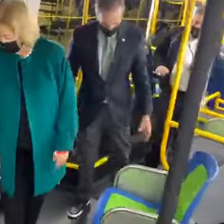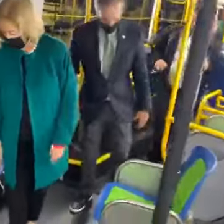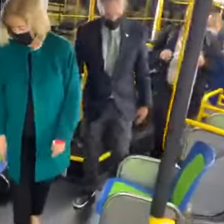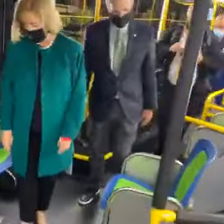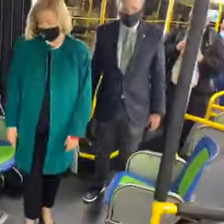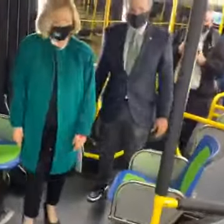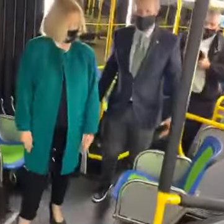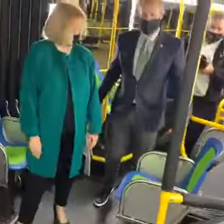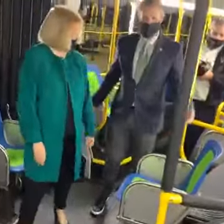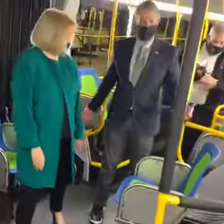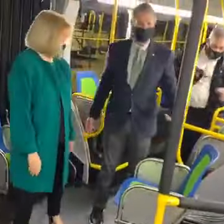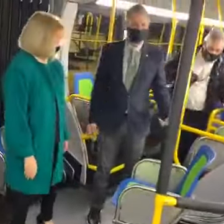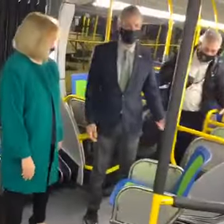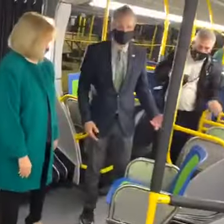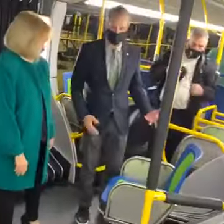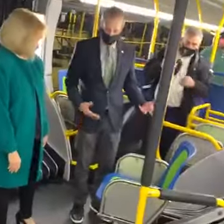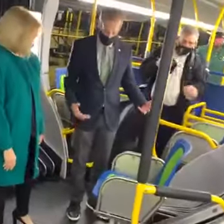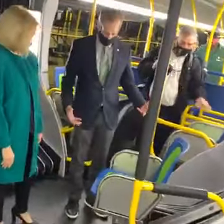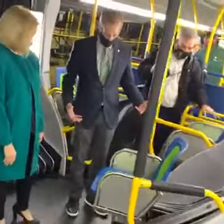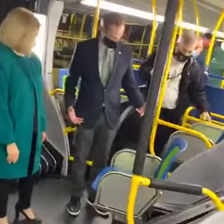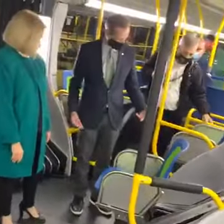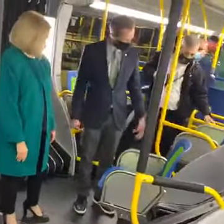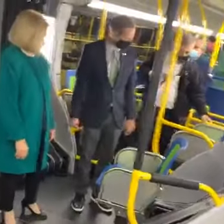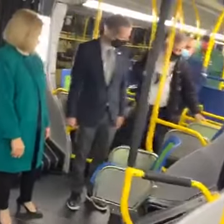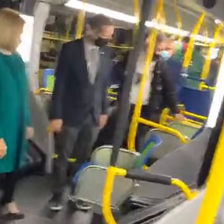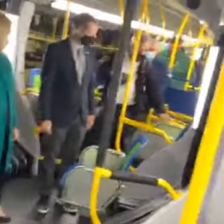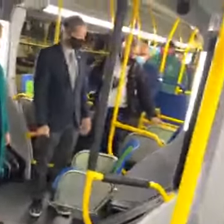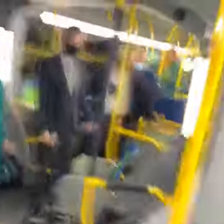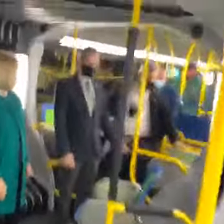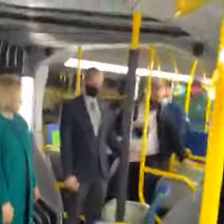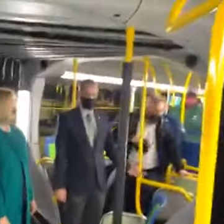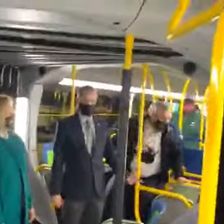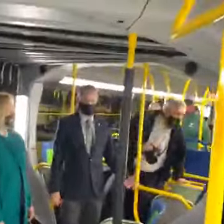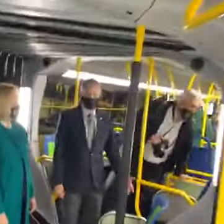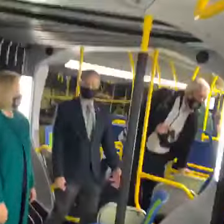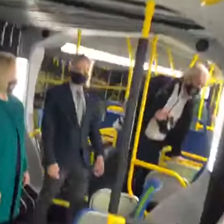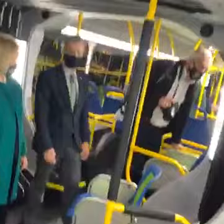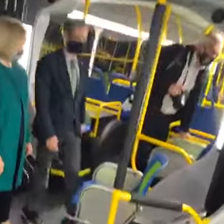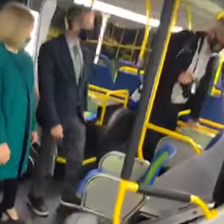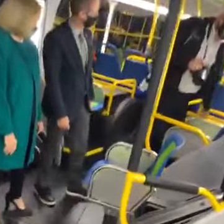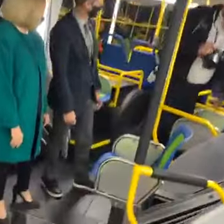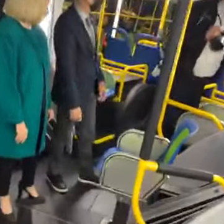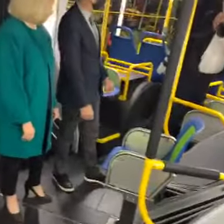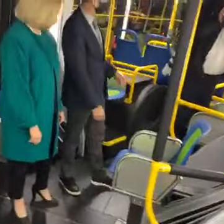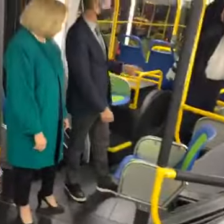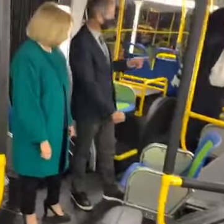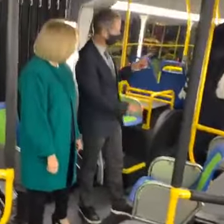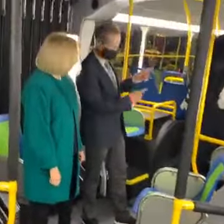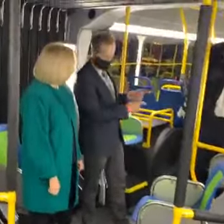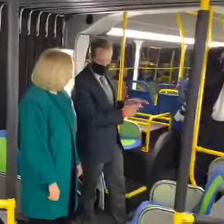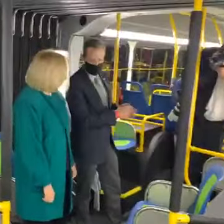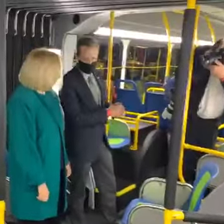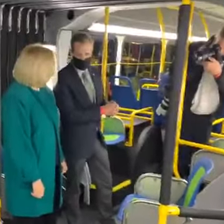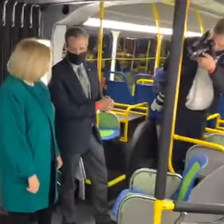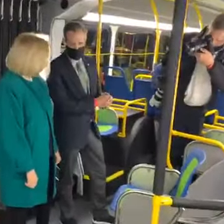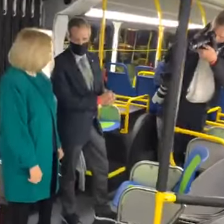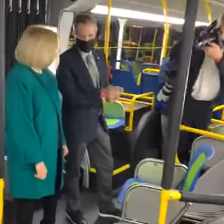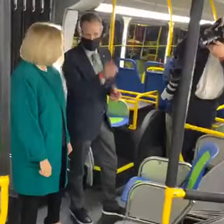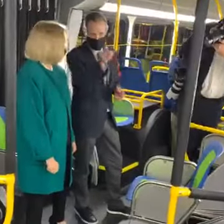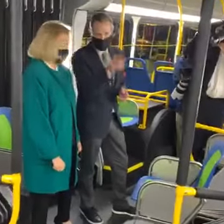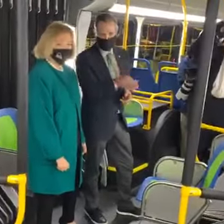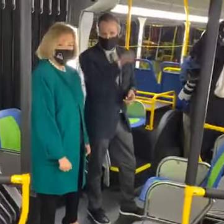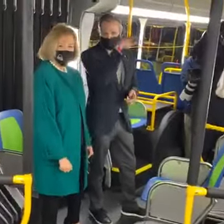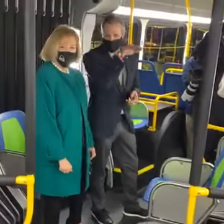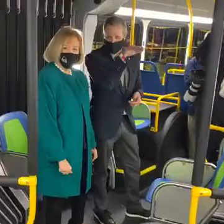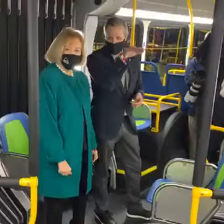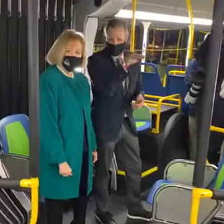Doors closing. And then this is trying to get close to maximum. So believe it or not, what's interesting. Doors opening.